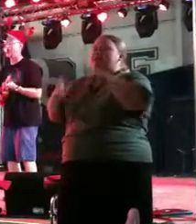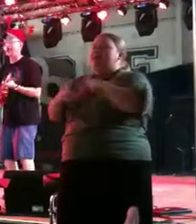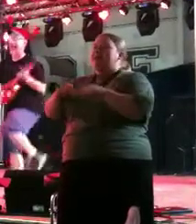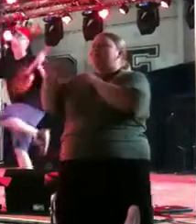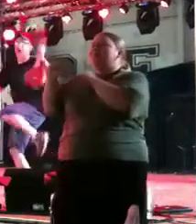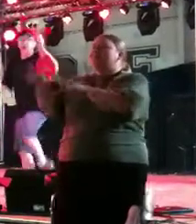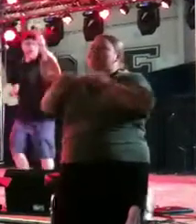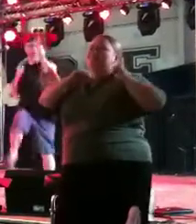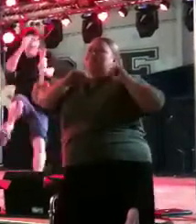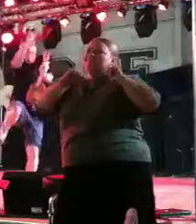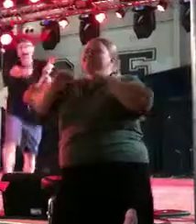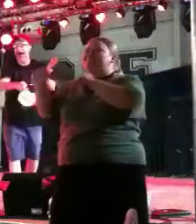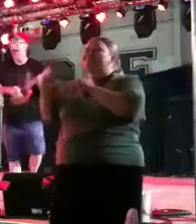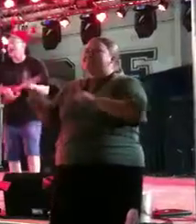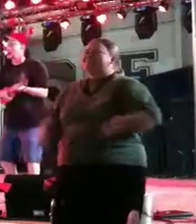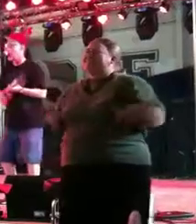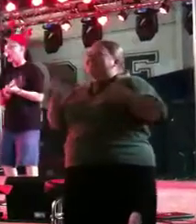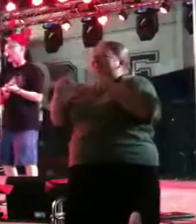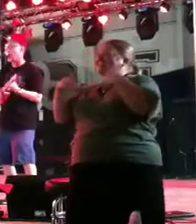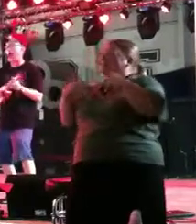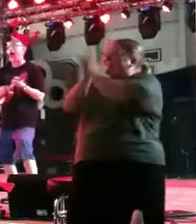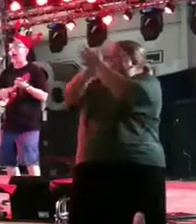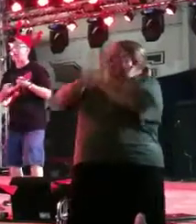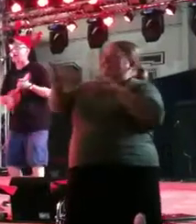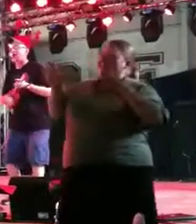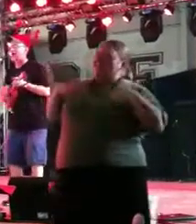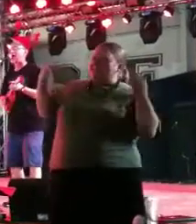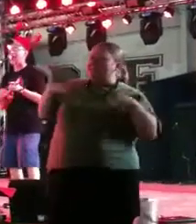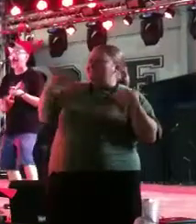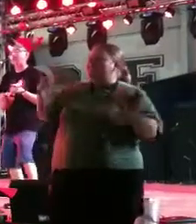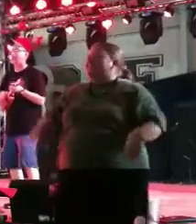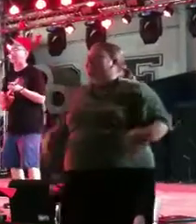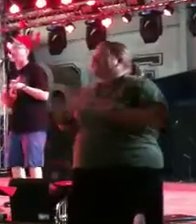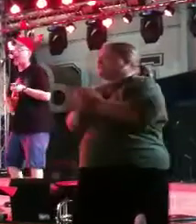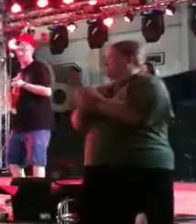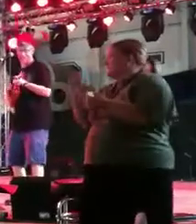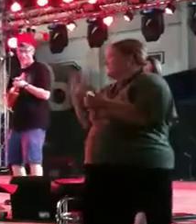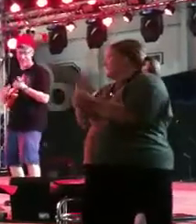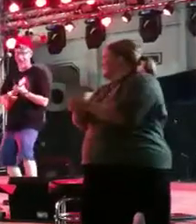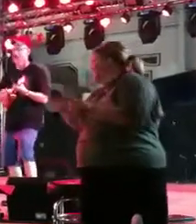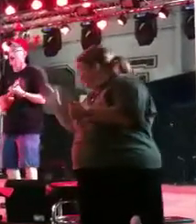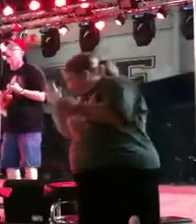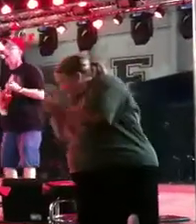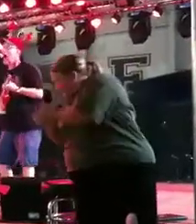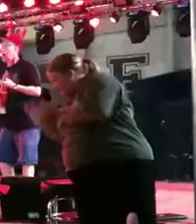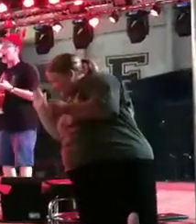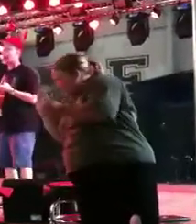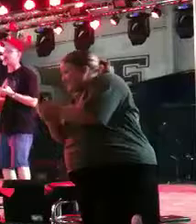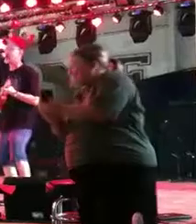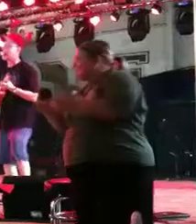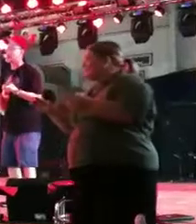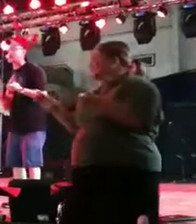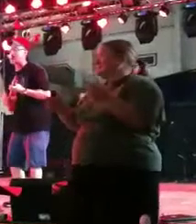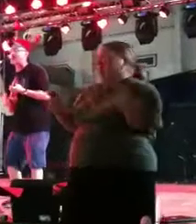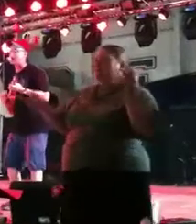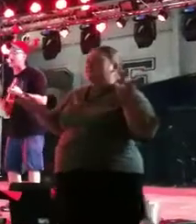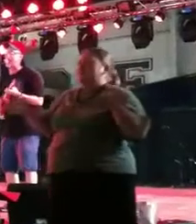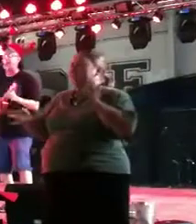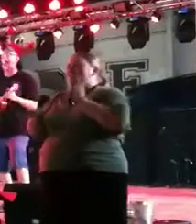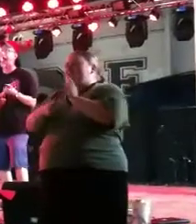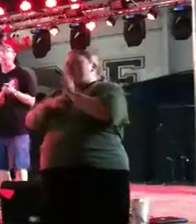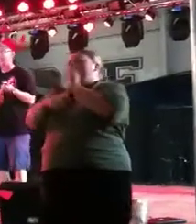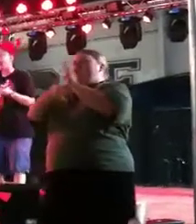Everybody do a dance. Come on, get happy. Okay, I'll keep going. What's the use